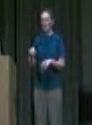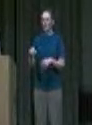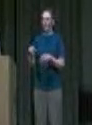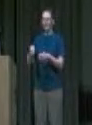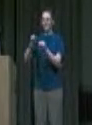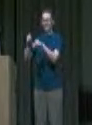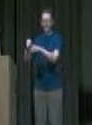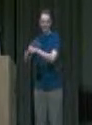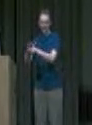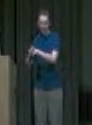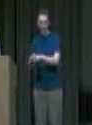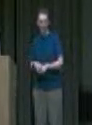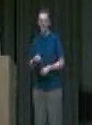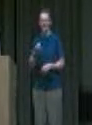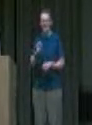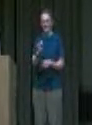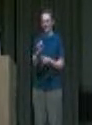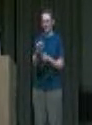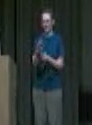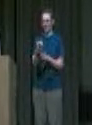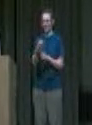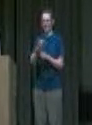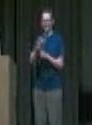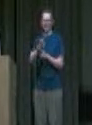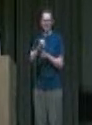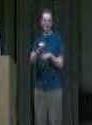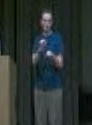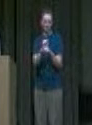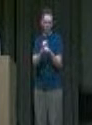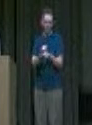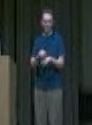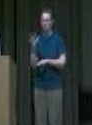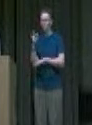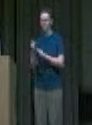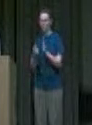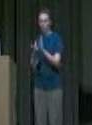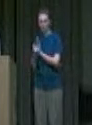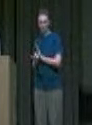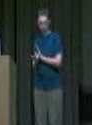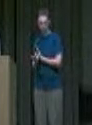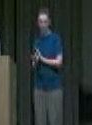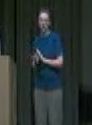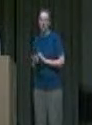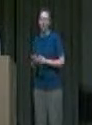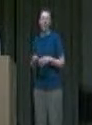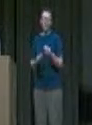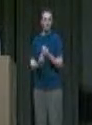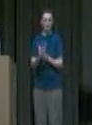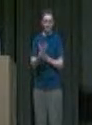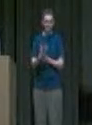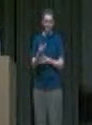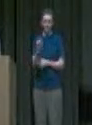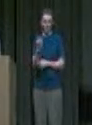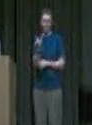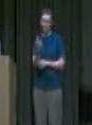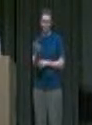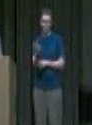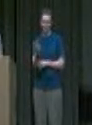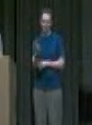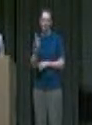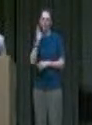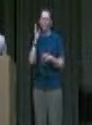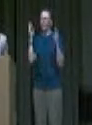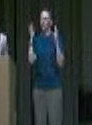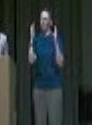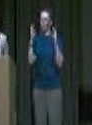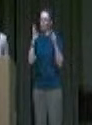bulkhead stabilization work, as well as the tree clearing. And then in spring of 2024 is when we're hoping to